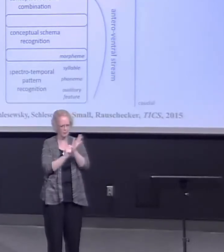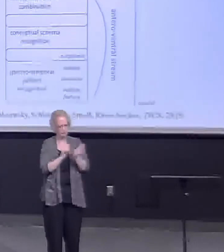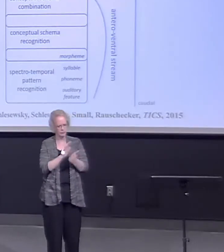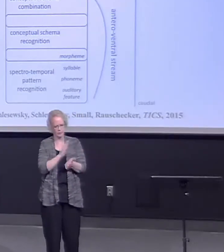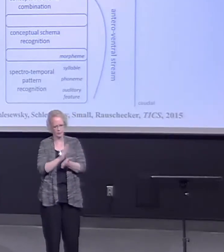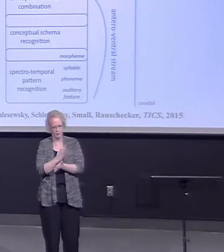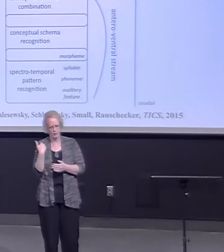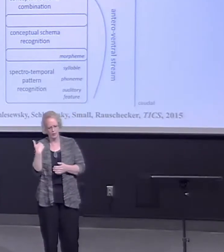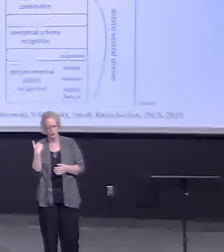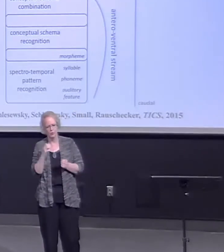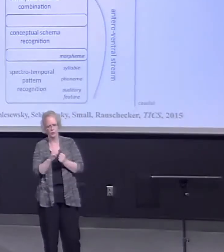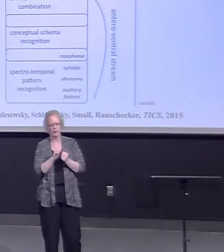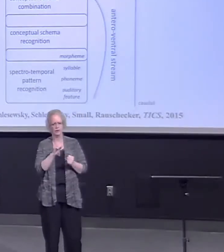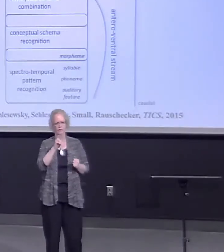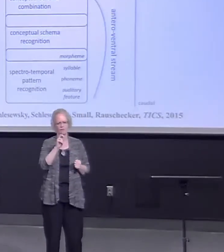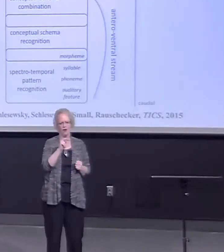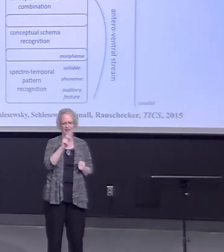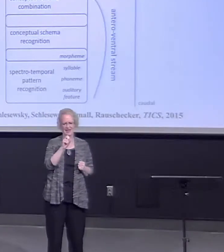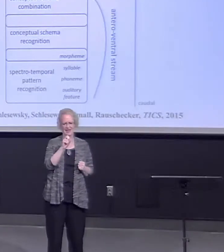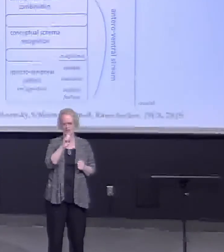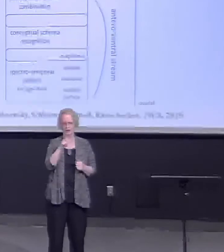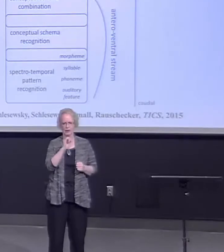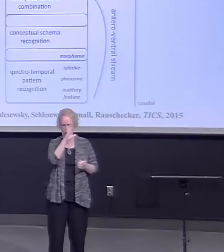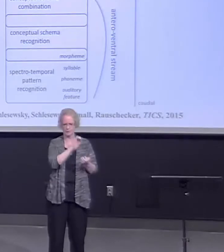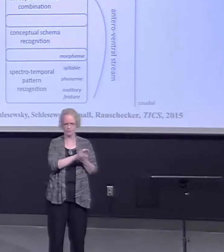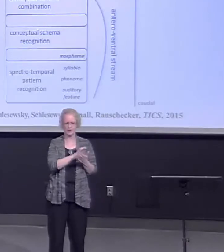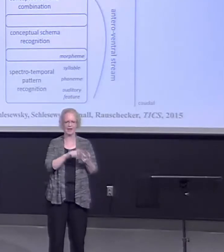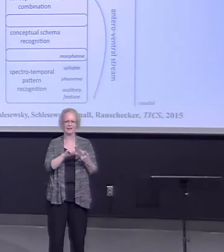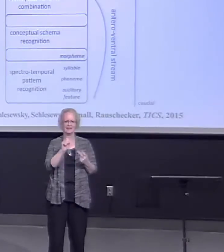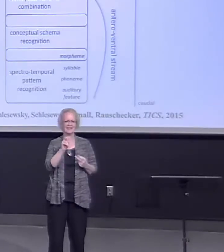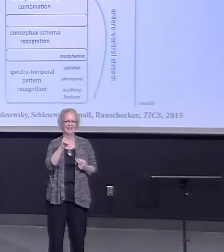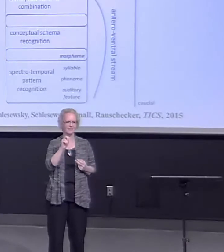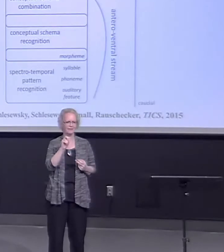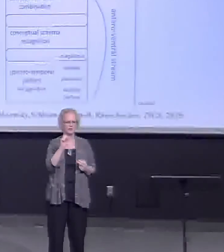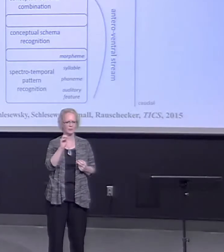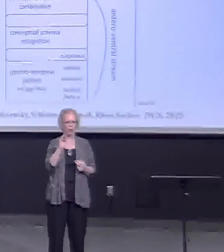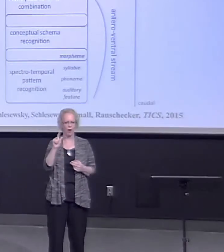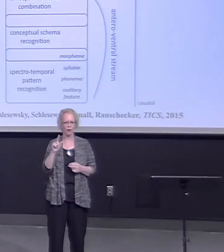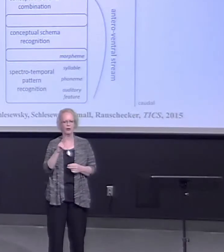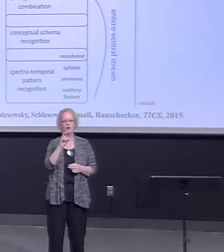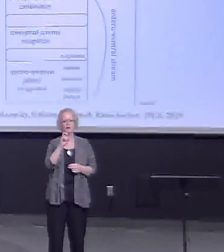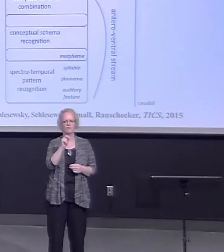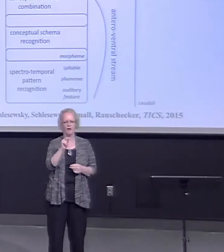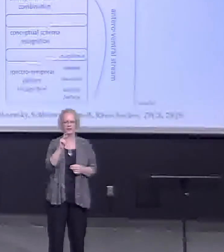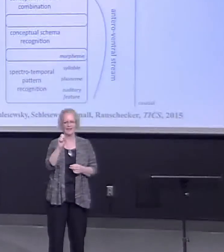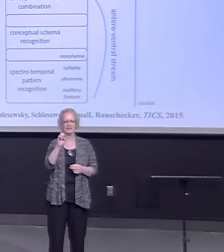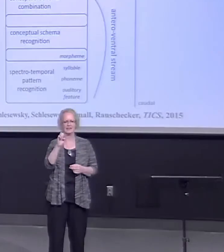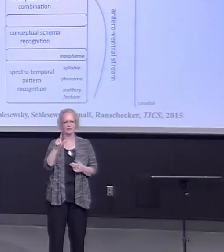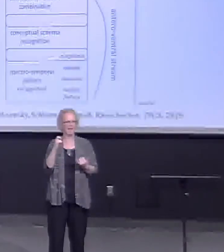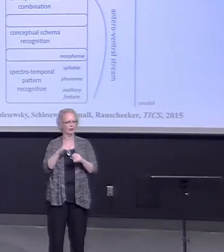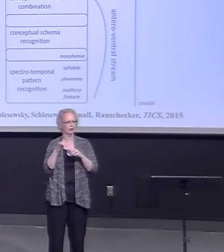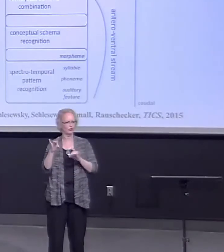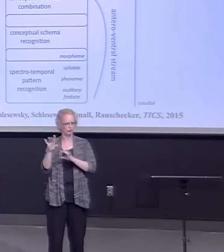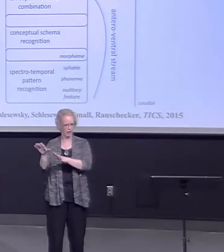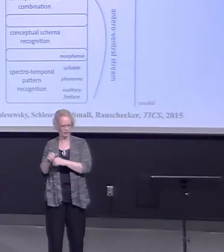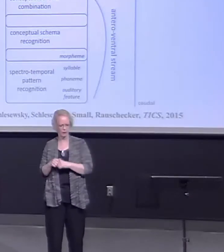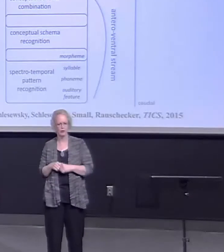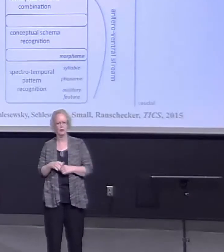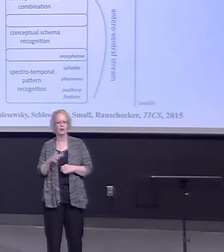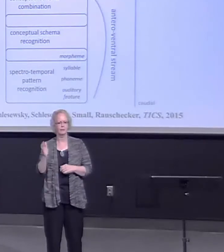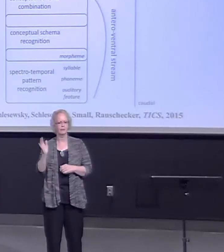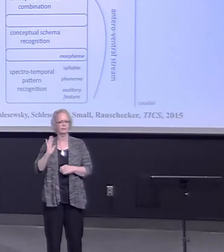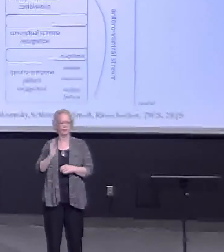Bornkessel and her husband and Steve Small. The Bornkessels are in Australia now. They originally trained